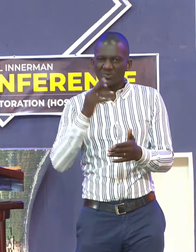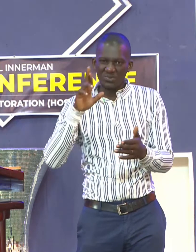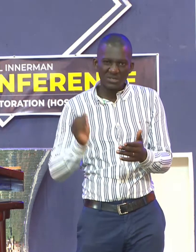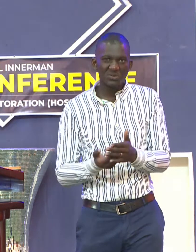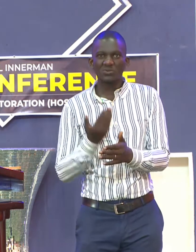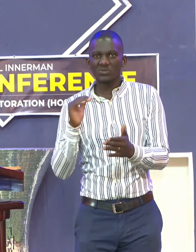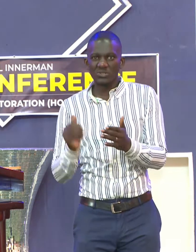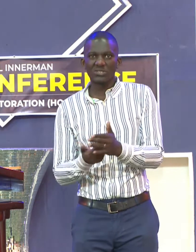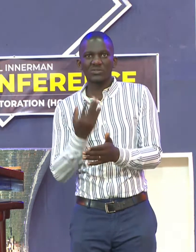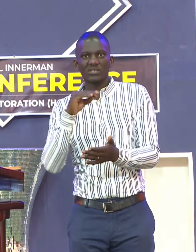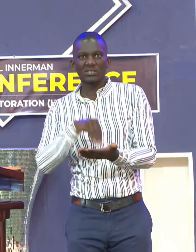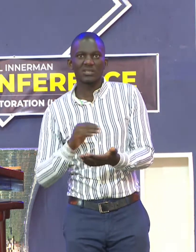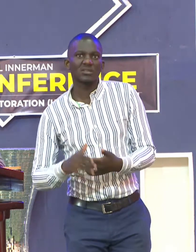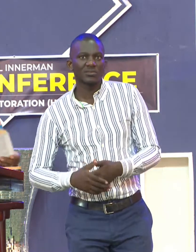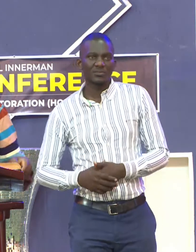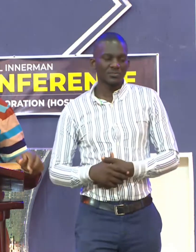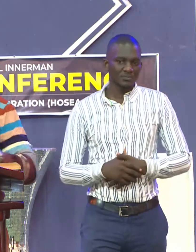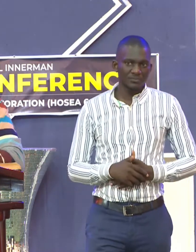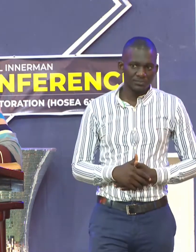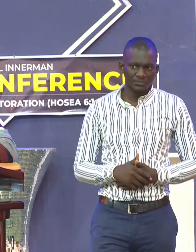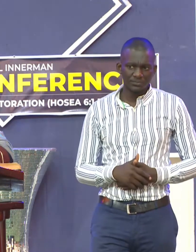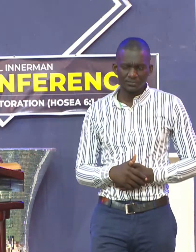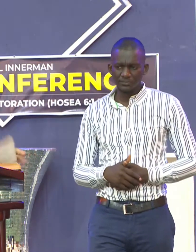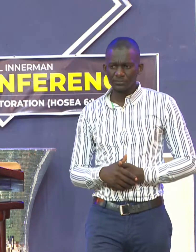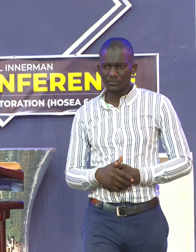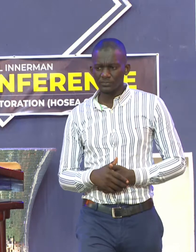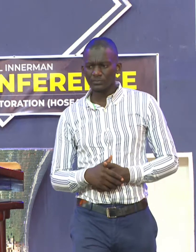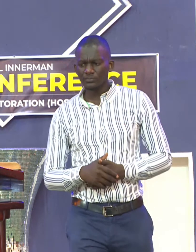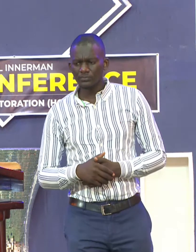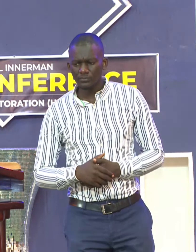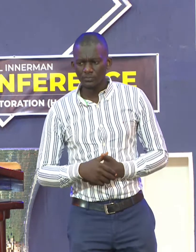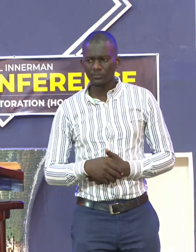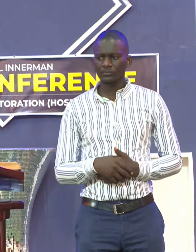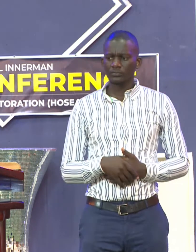We are in a season of being renewed.